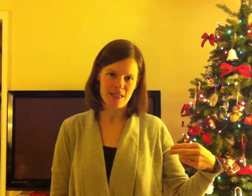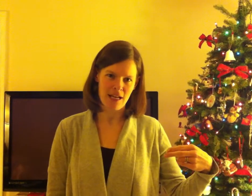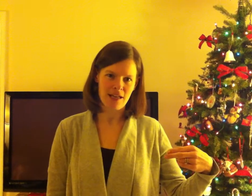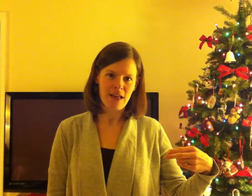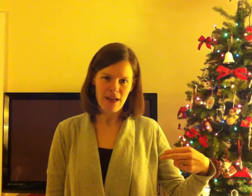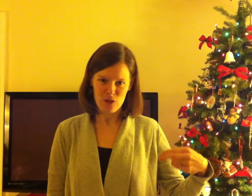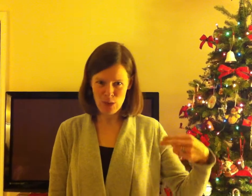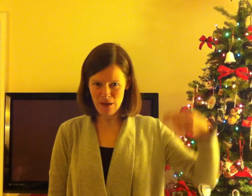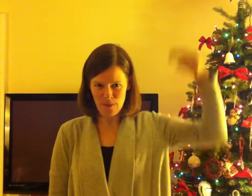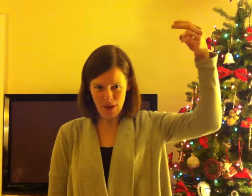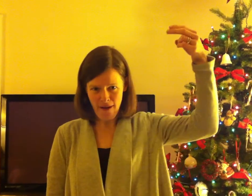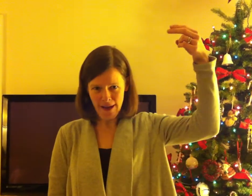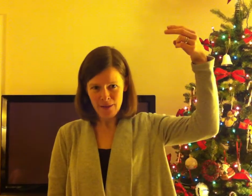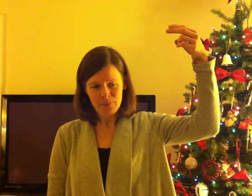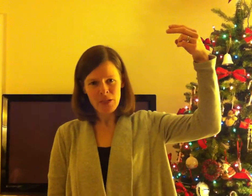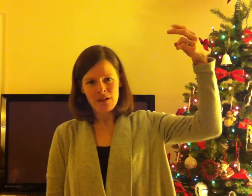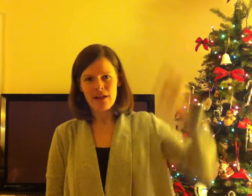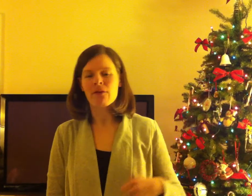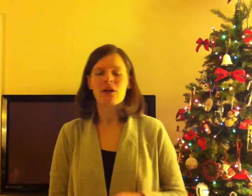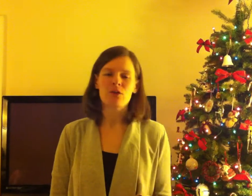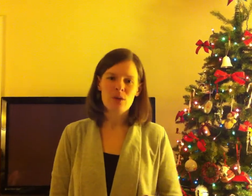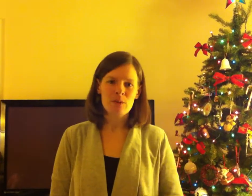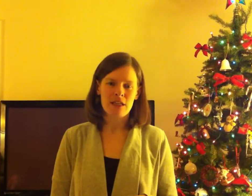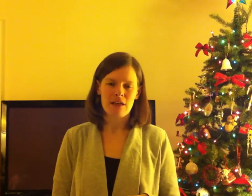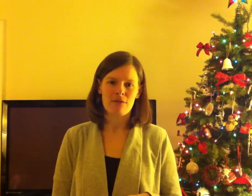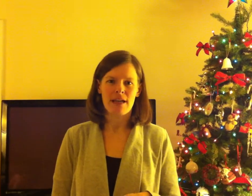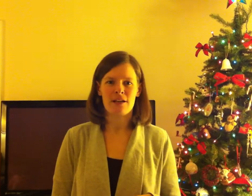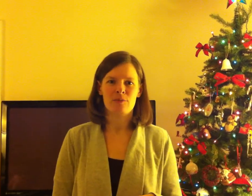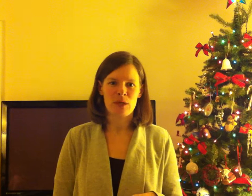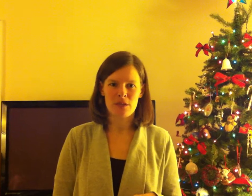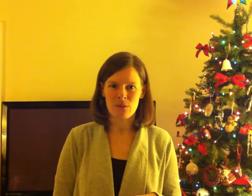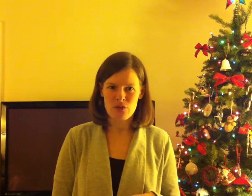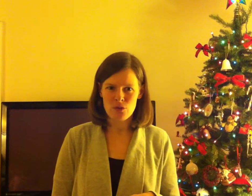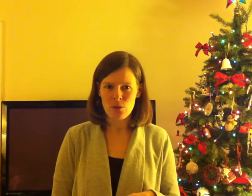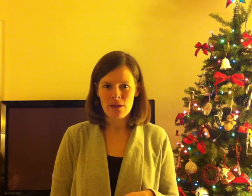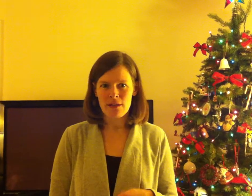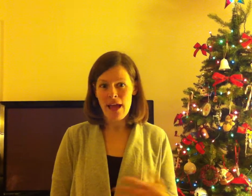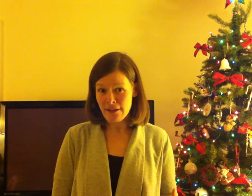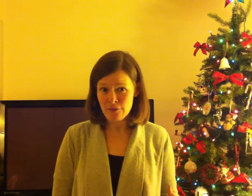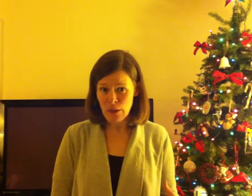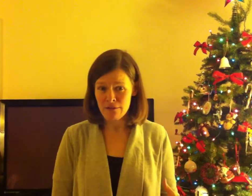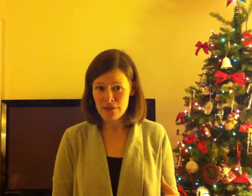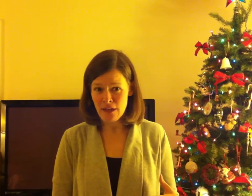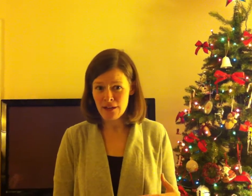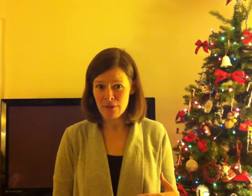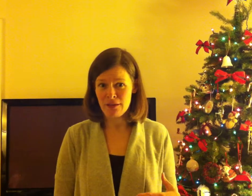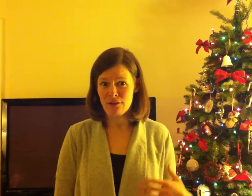hand and you're putting it up high. Now, normally a right-handed person would do the active part of the sign with their